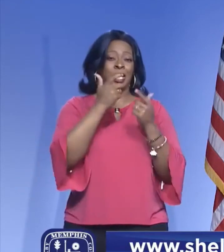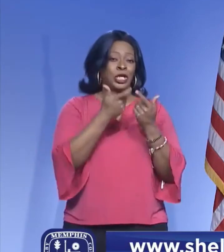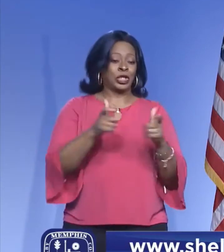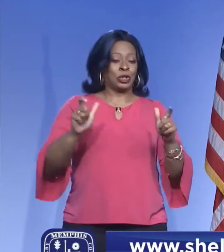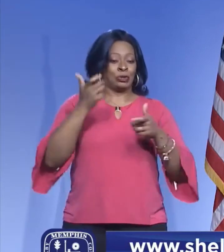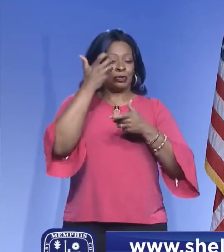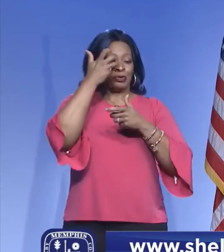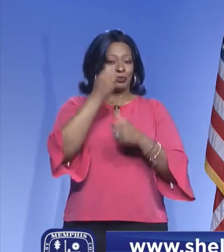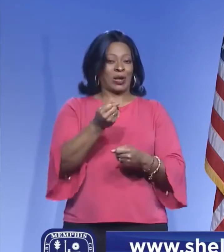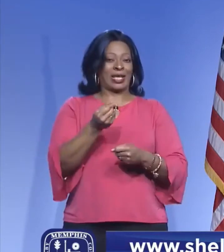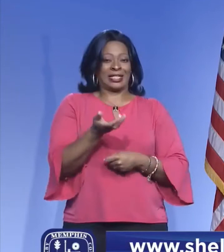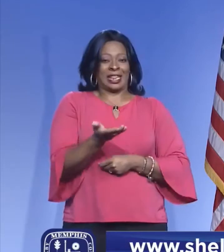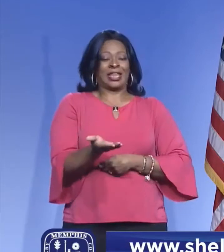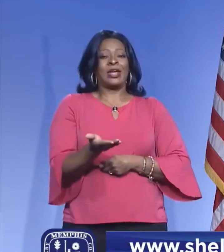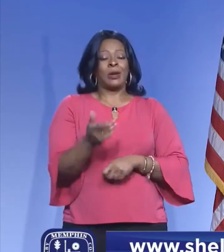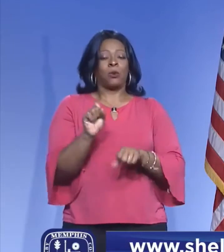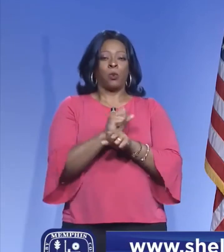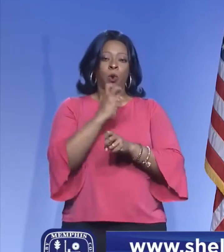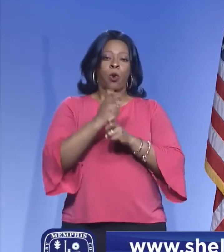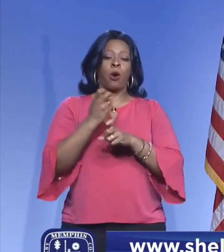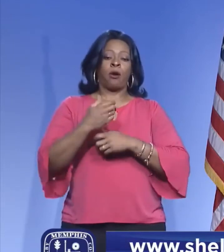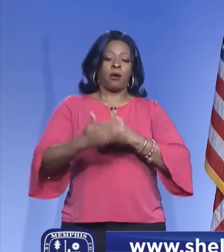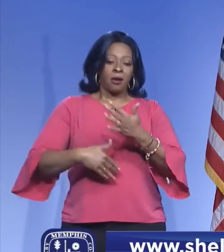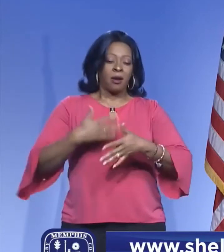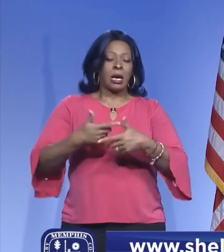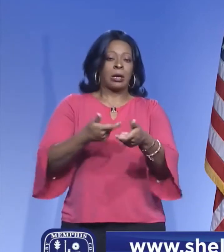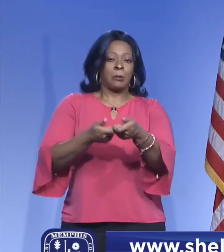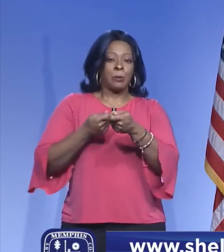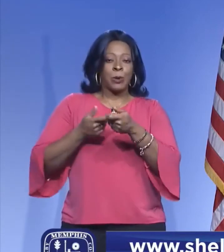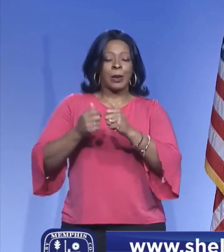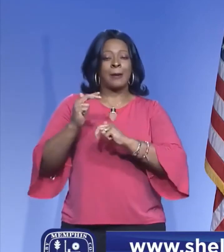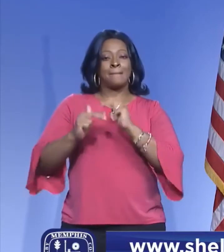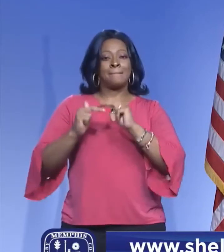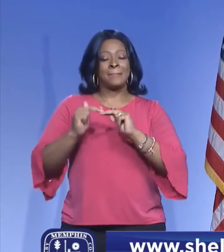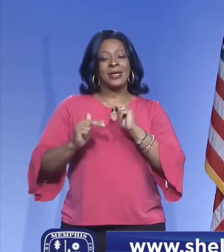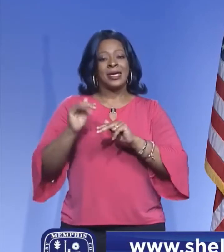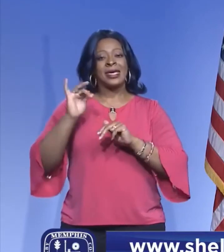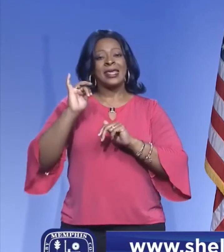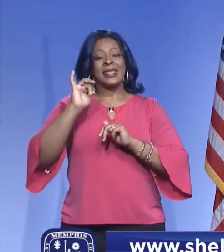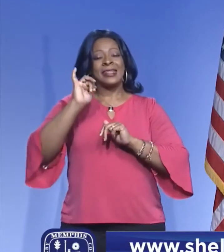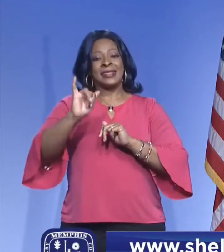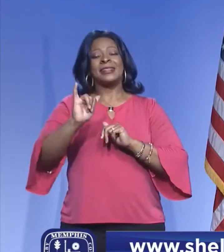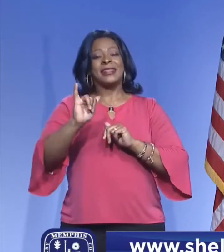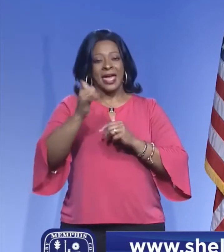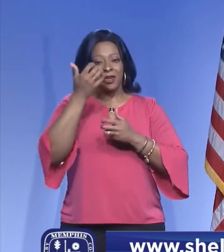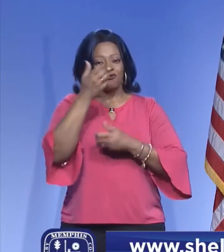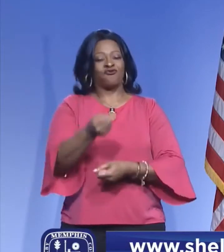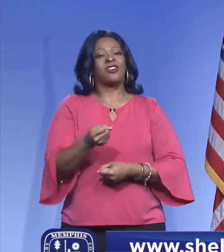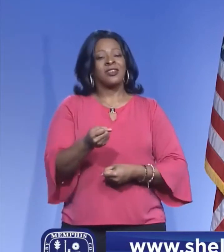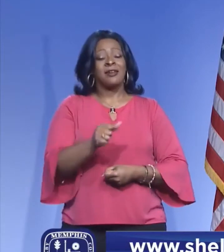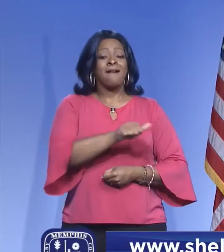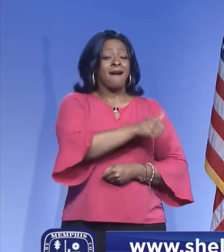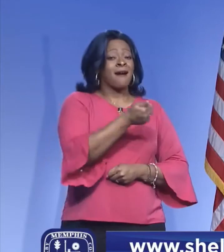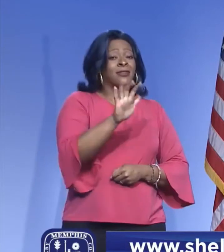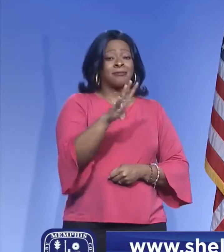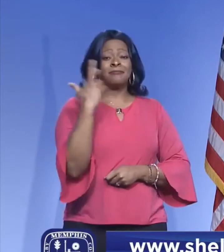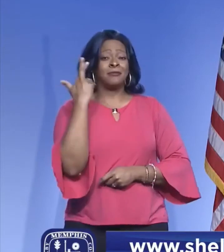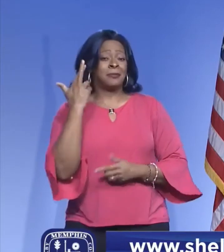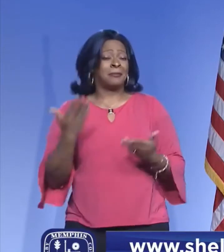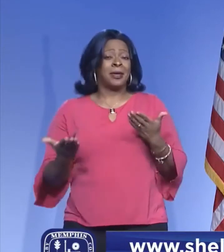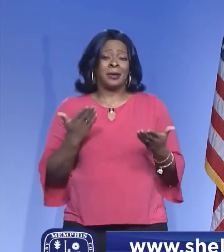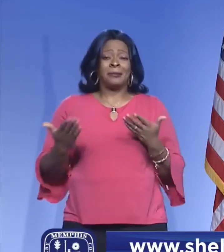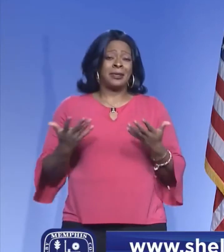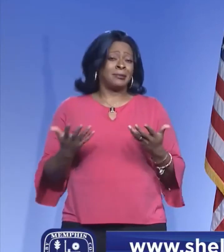trust level. So we have to work harder to build and bridge that gap. For others, it may be, a